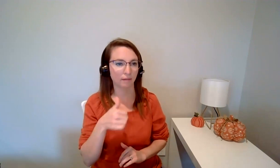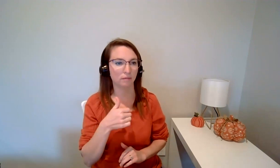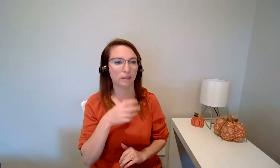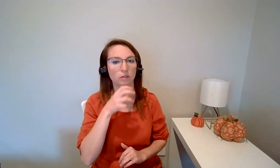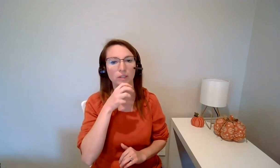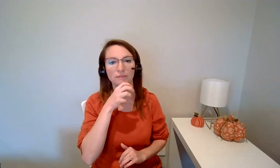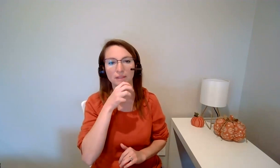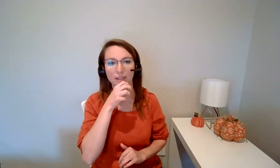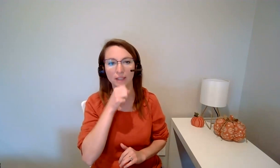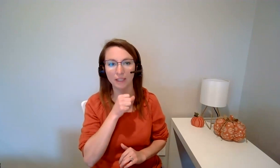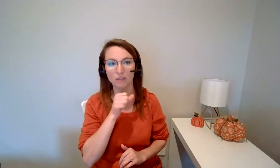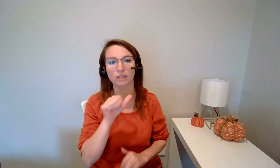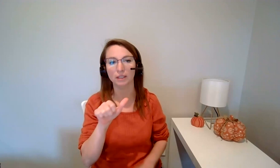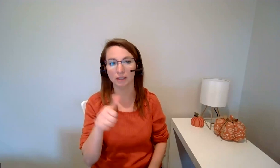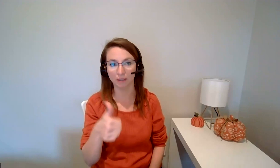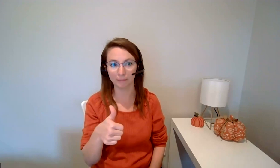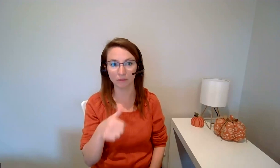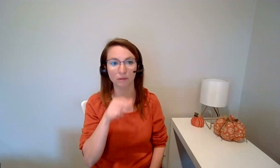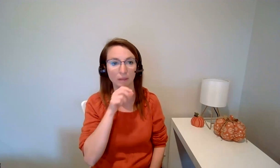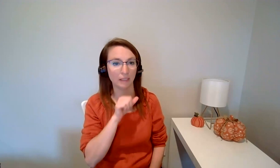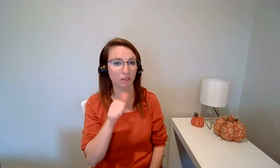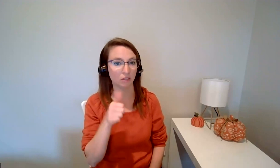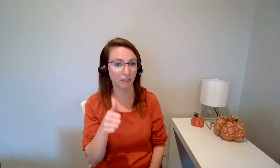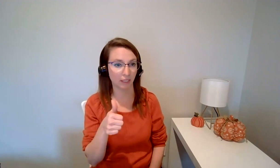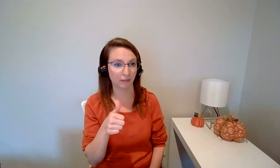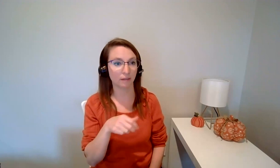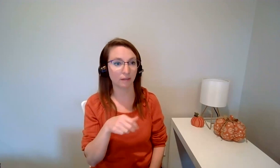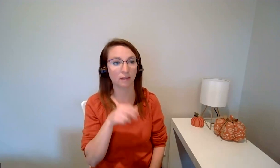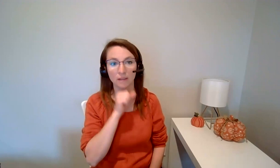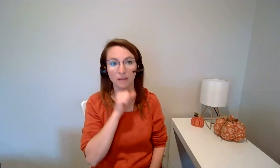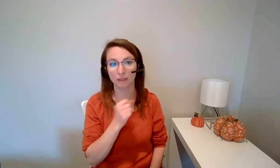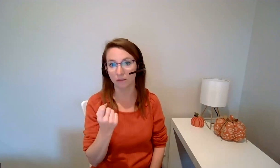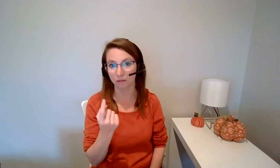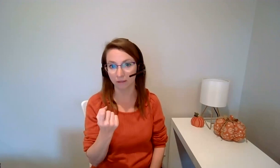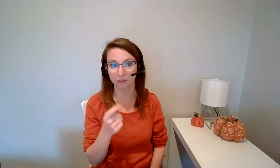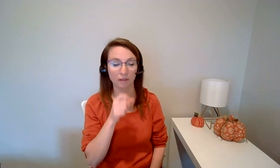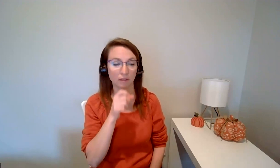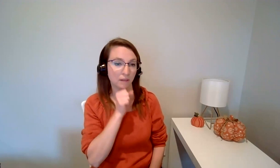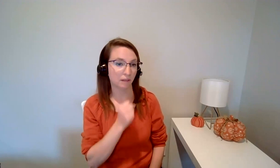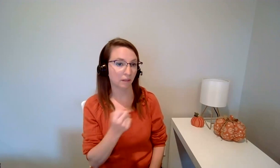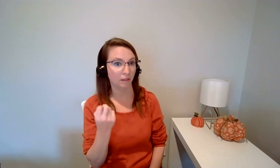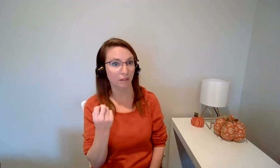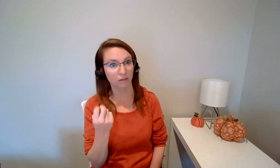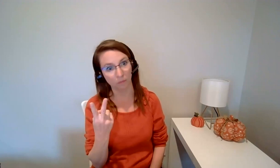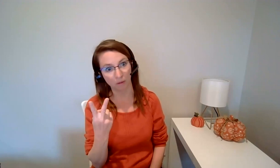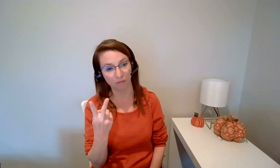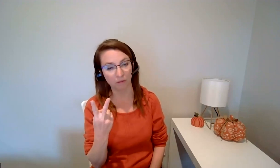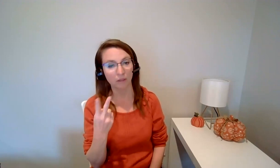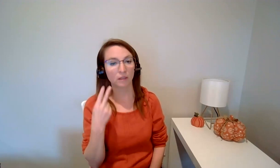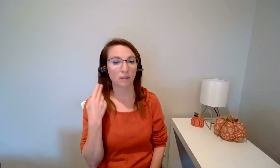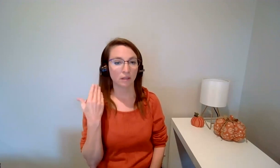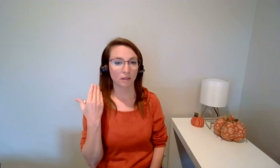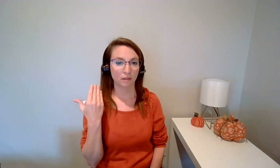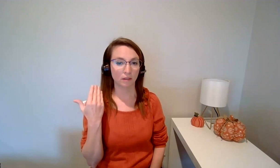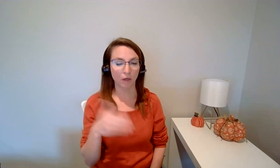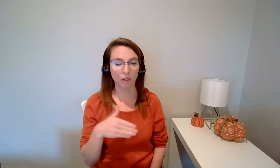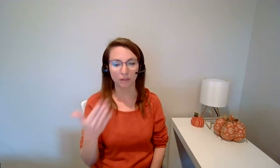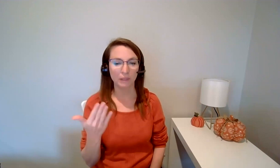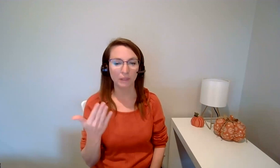Okay, so you have to sign age and then the number. So age 10, age 11, age 12. There are some people